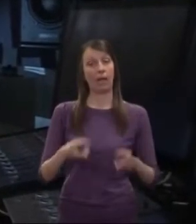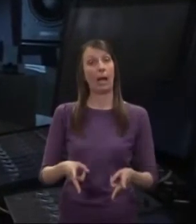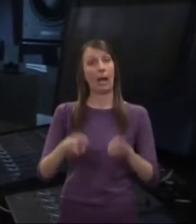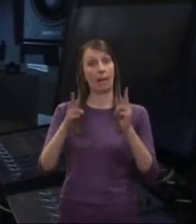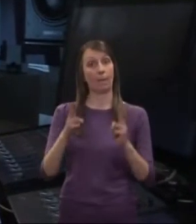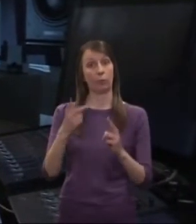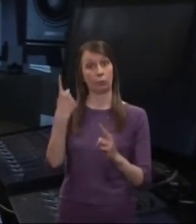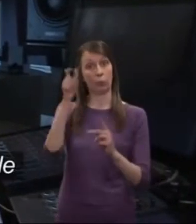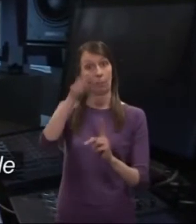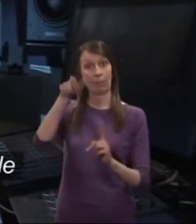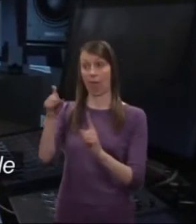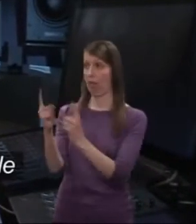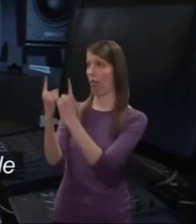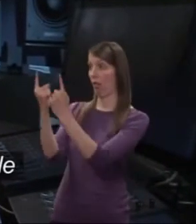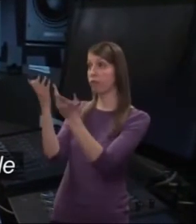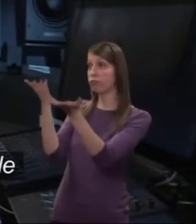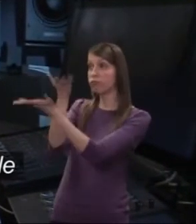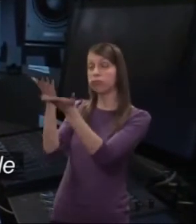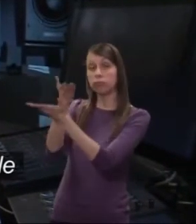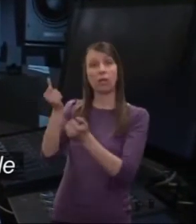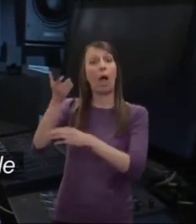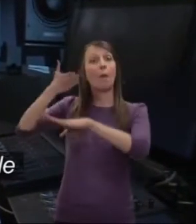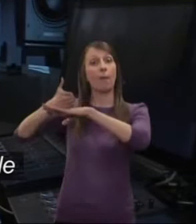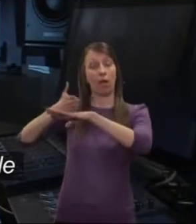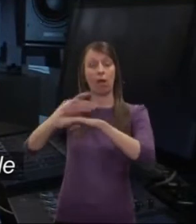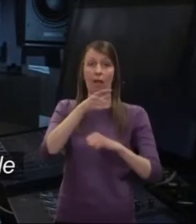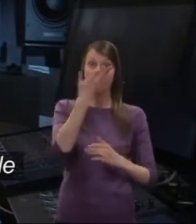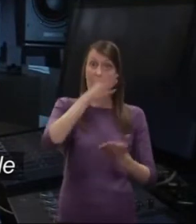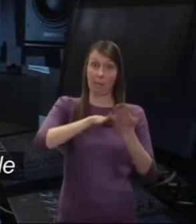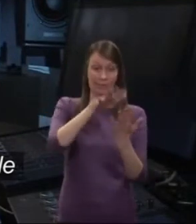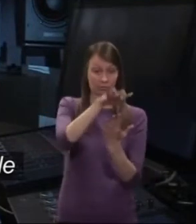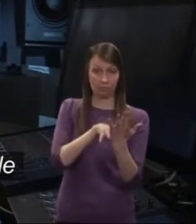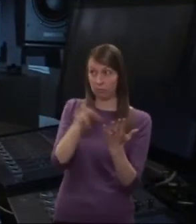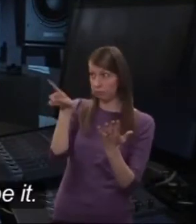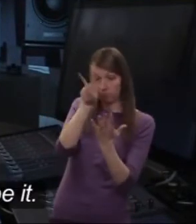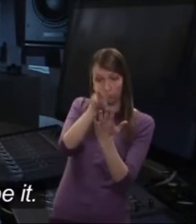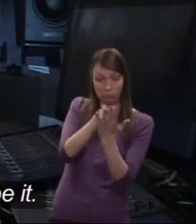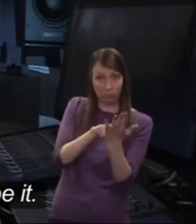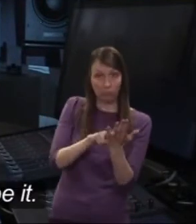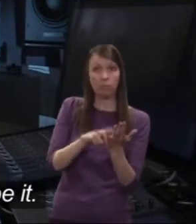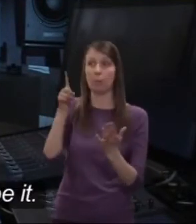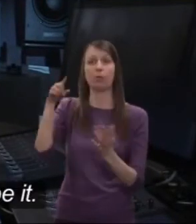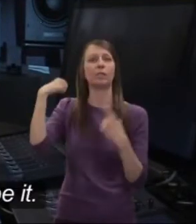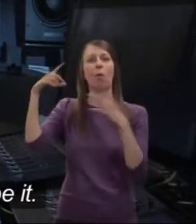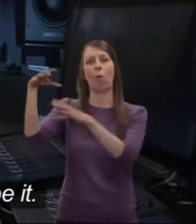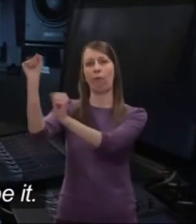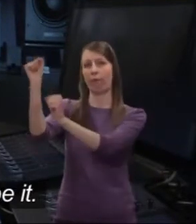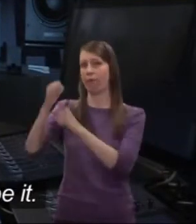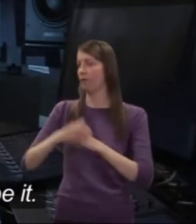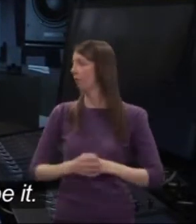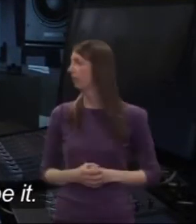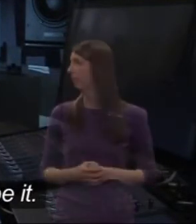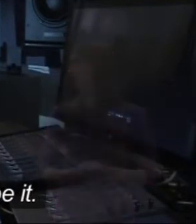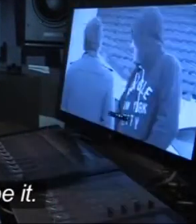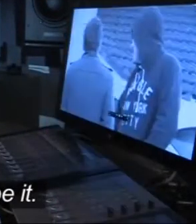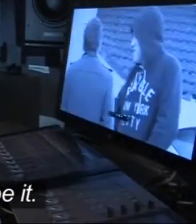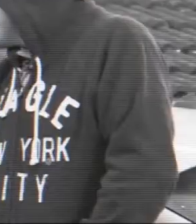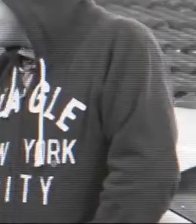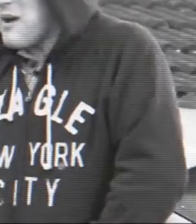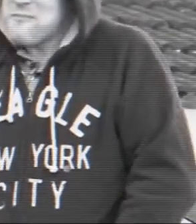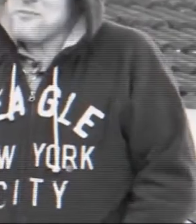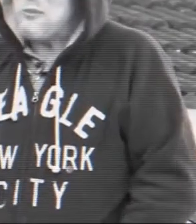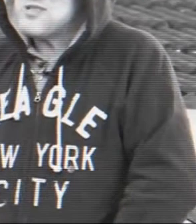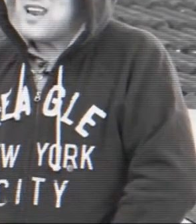Next, we showed our contestants a silent clip of 2 people talking in a car park. They were given 5 minutes to transcribe it.